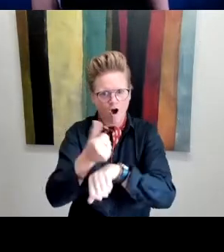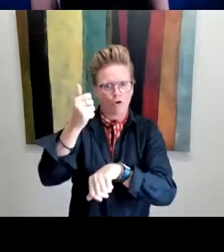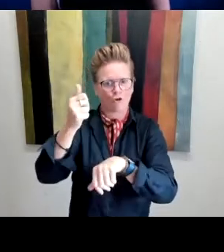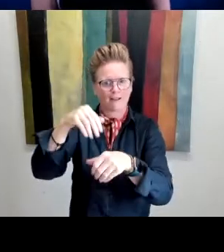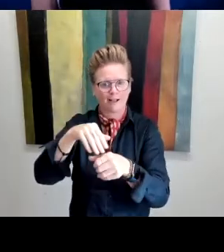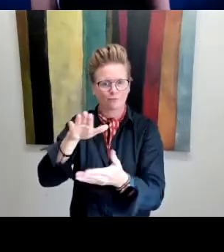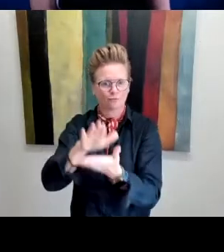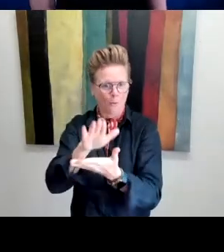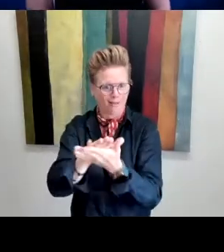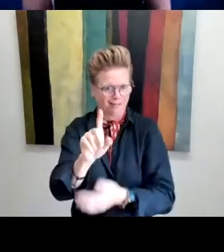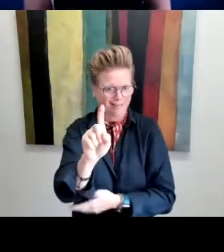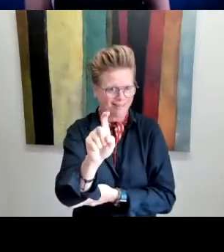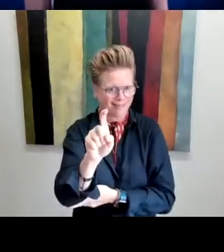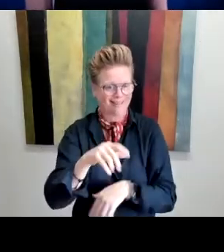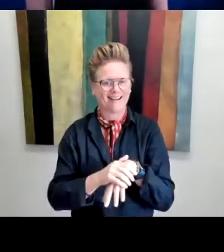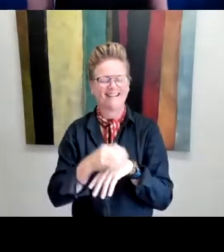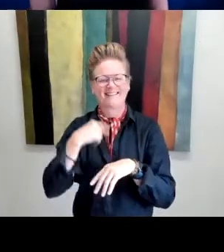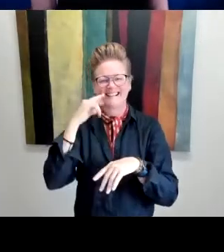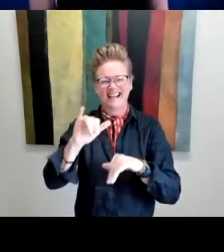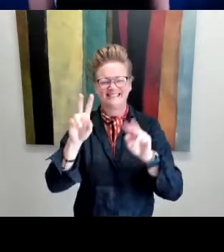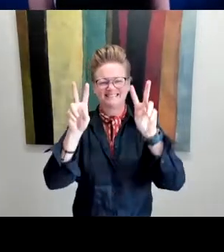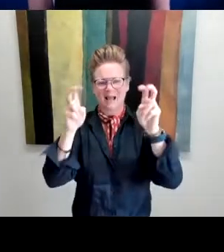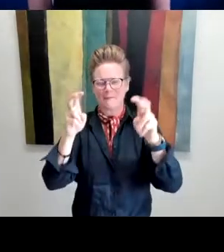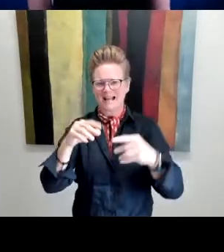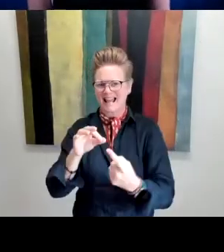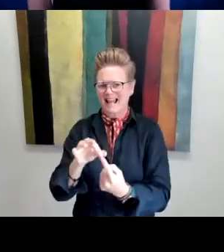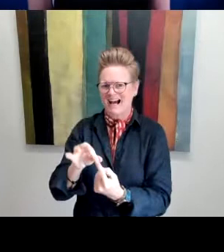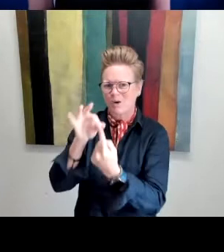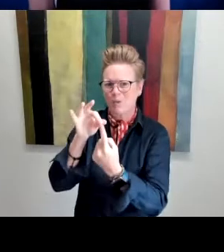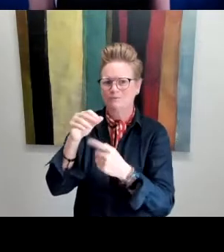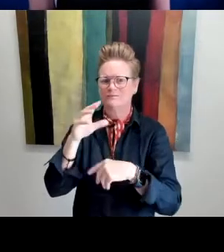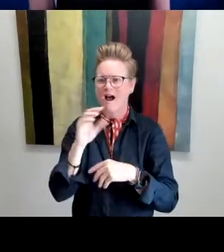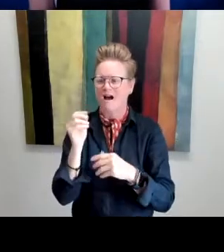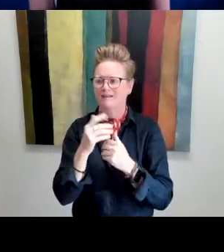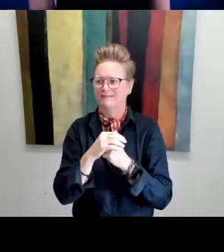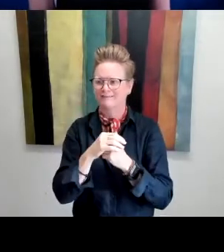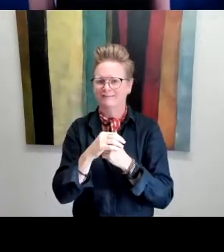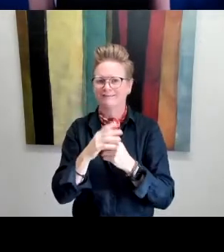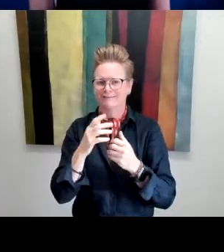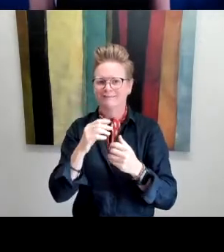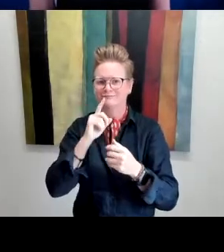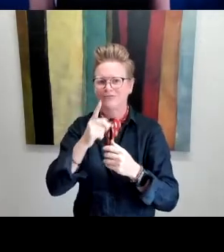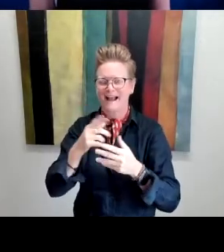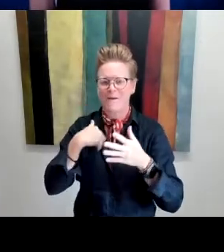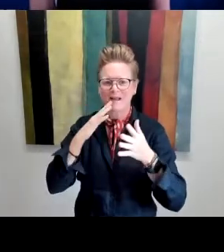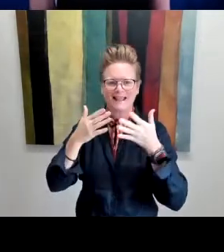work harder in school? And that is the topic,